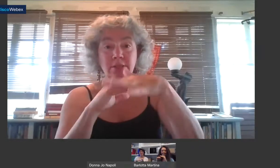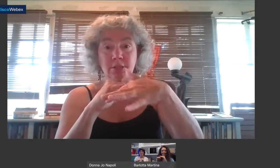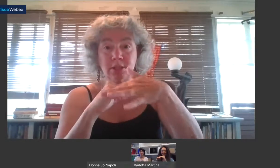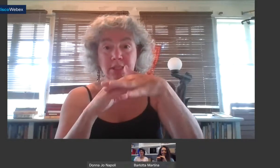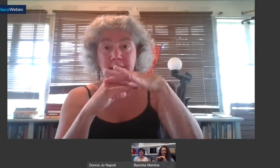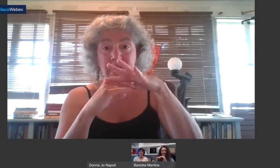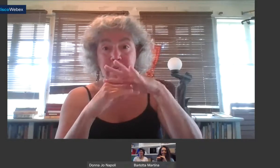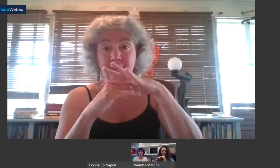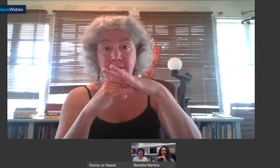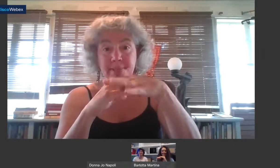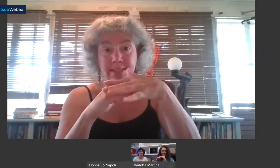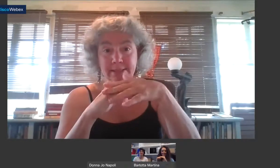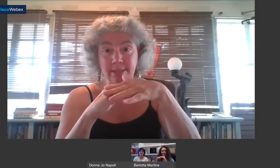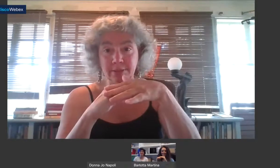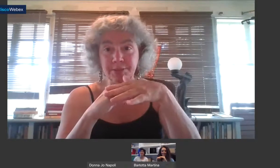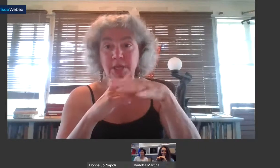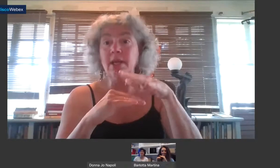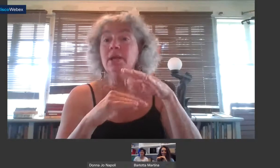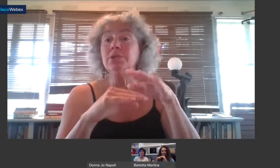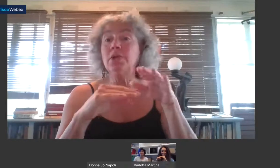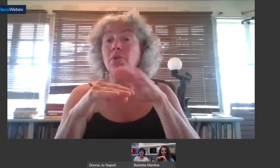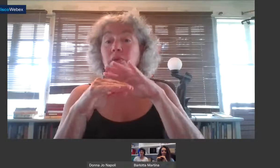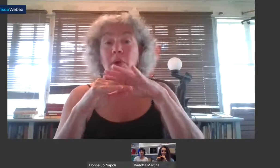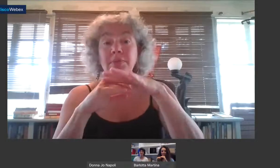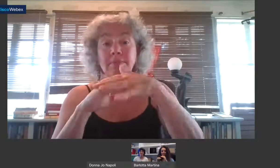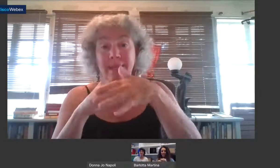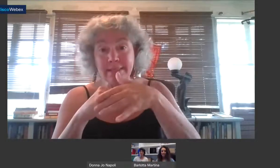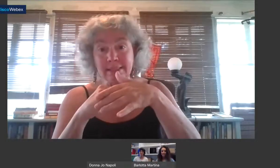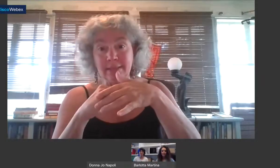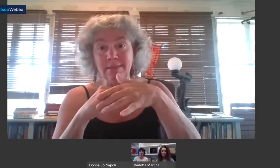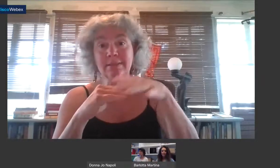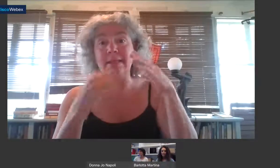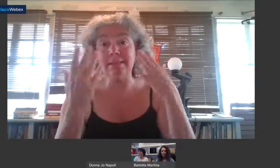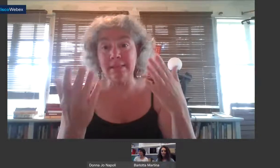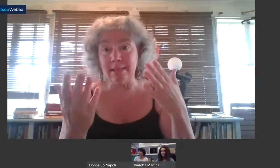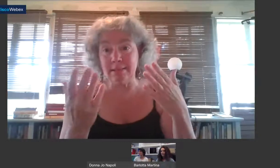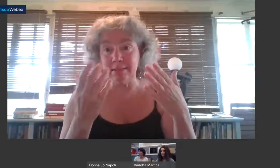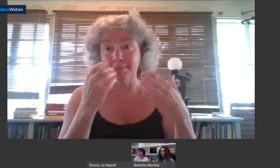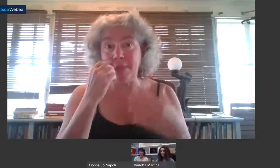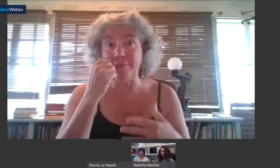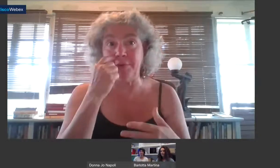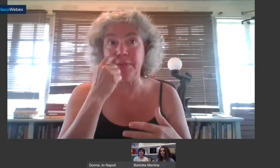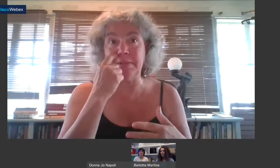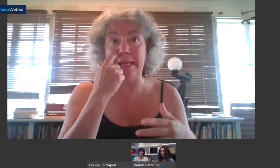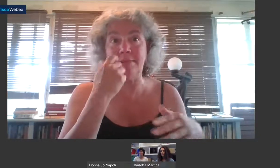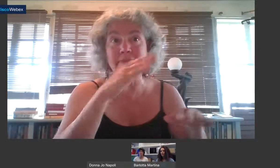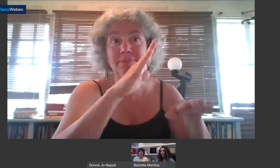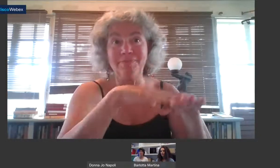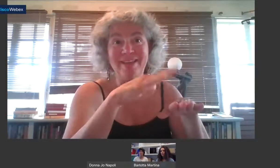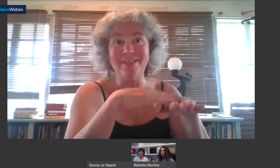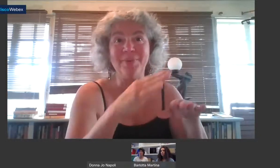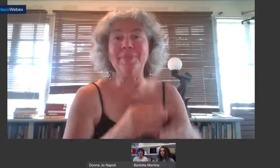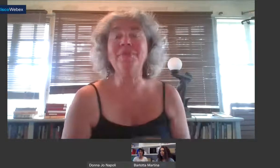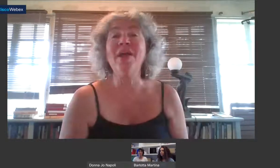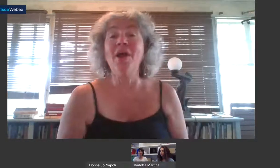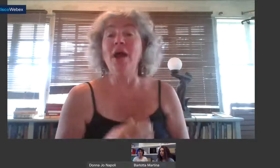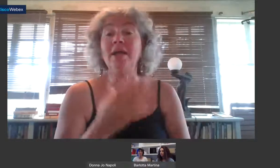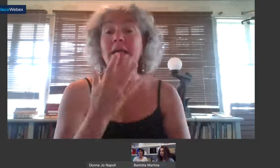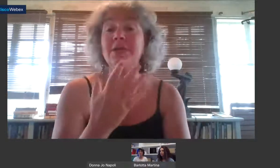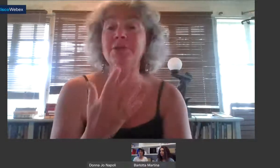just articulating the base knuckles. So the one with the base knuckles is less effort than the other one. Here's